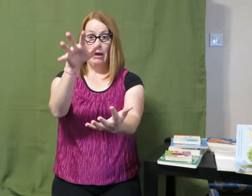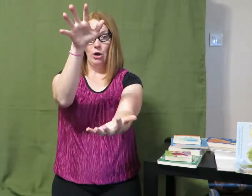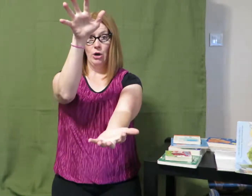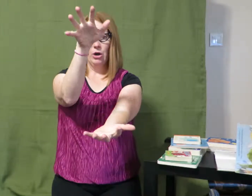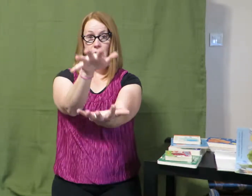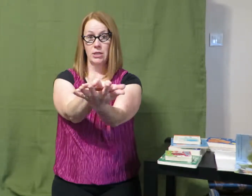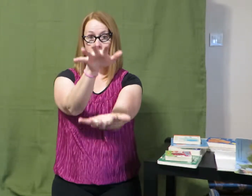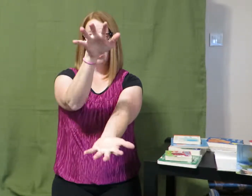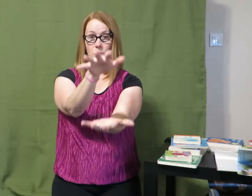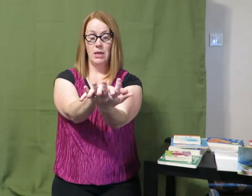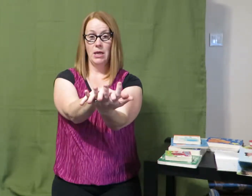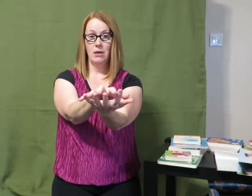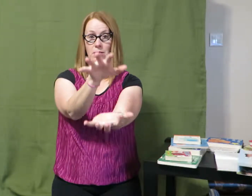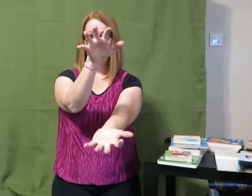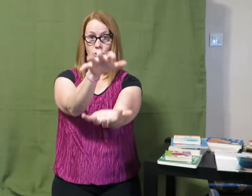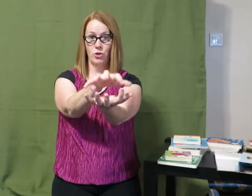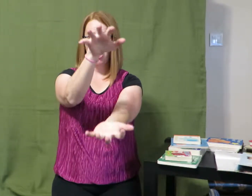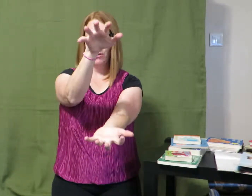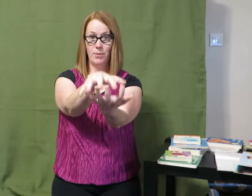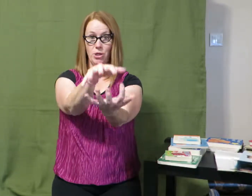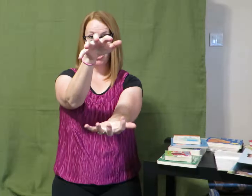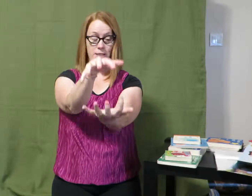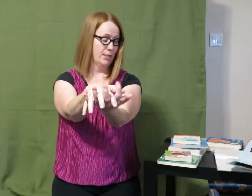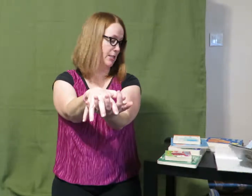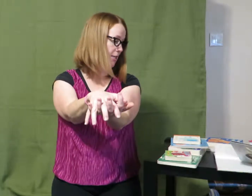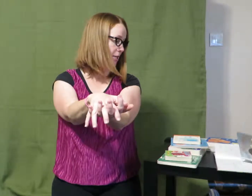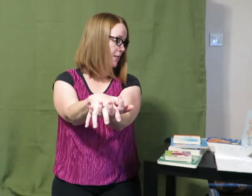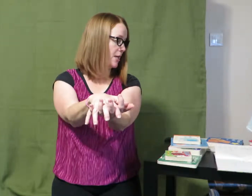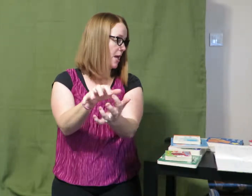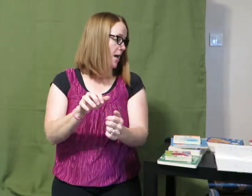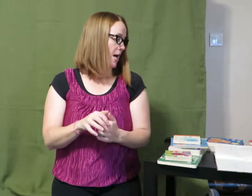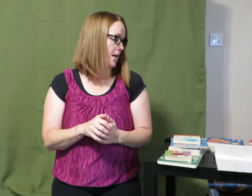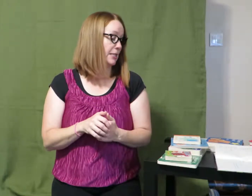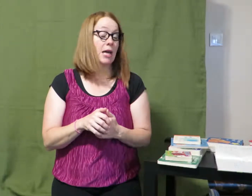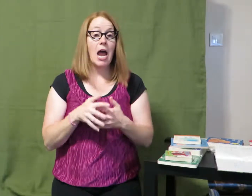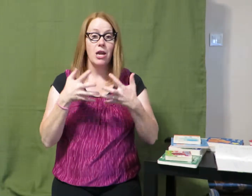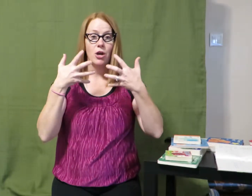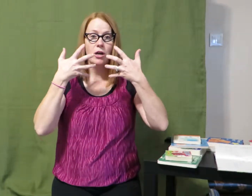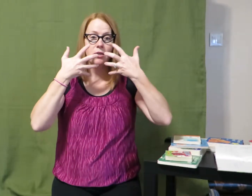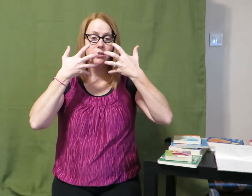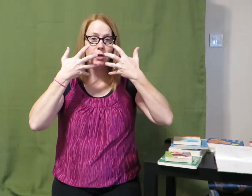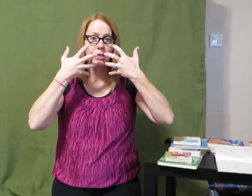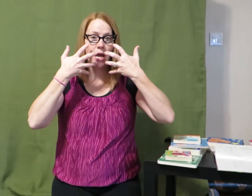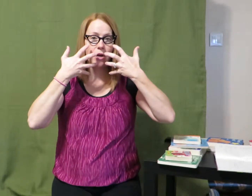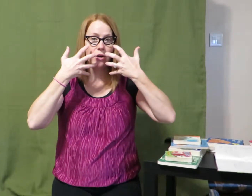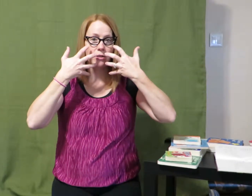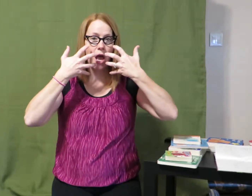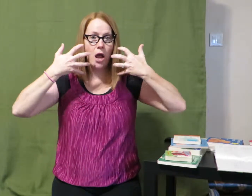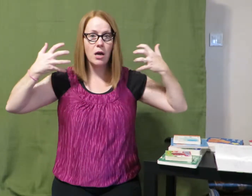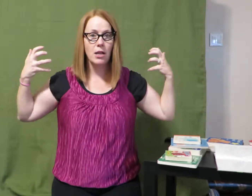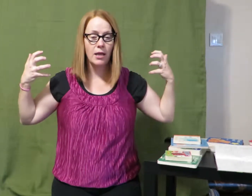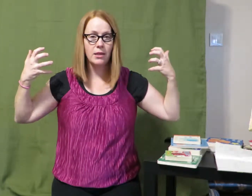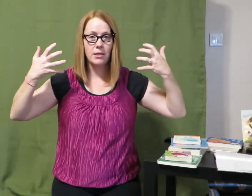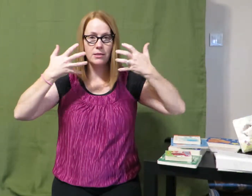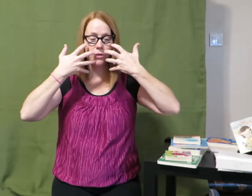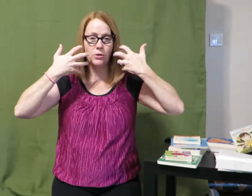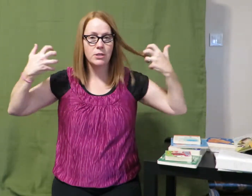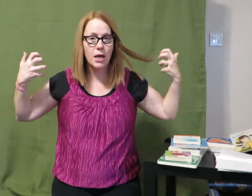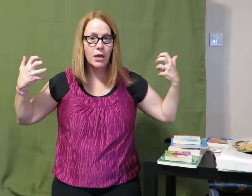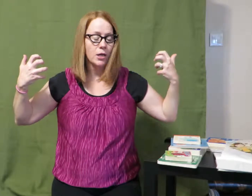Alligator is gonna be, you know, the chomping jaws and teeth. Tiger, so our tiger is like this, you know, our tiger.